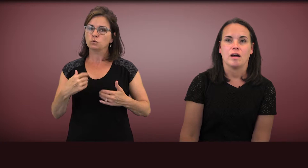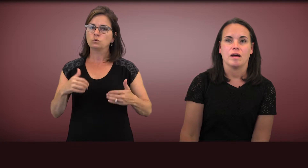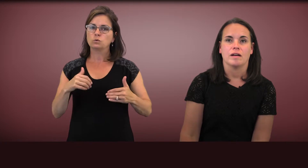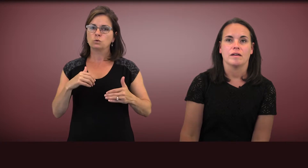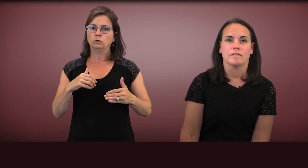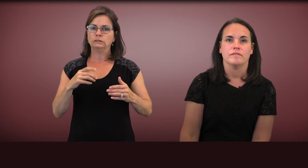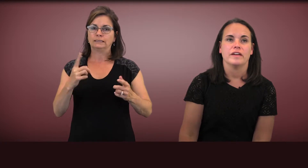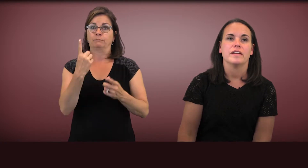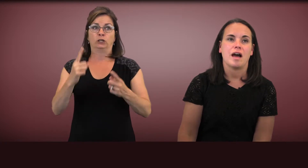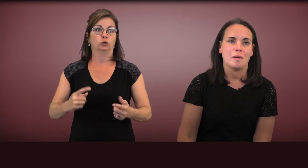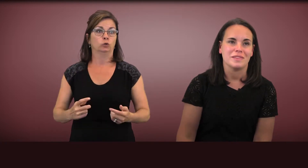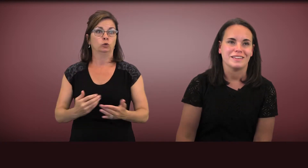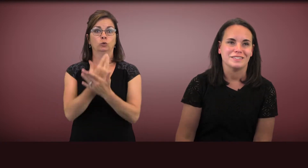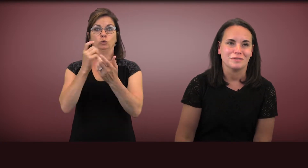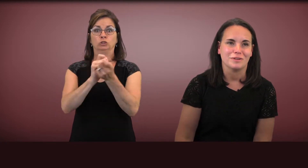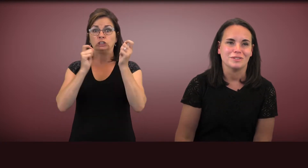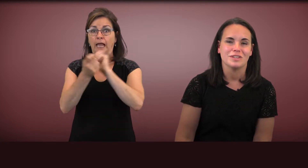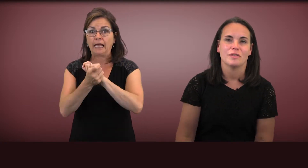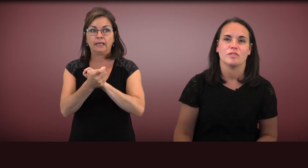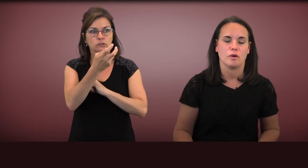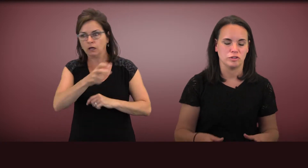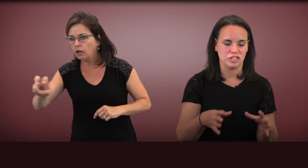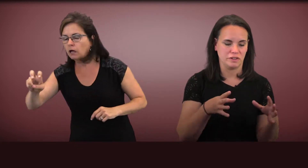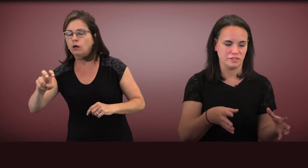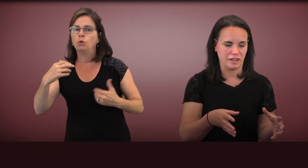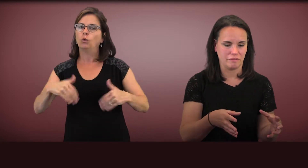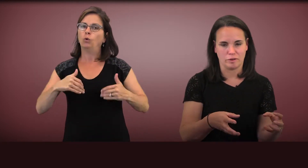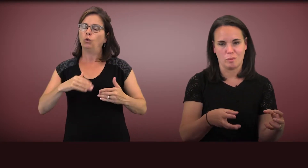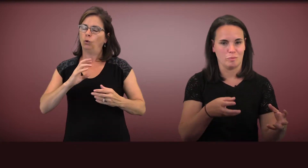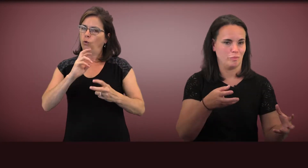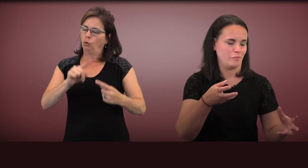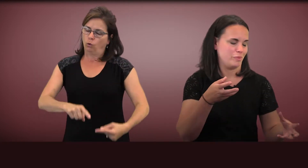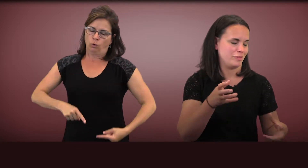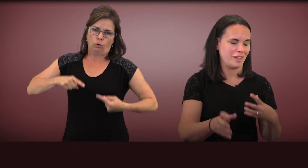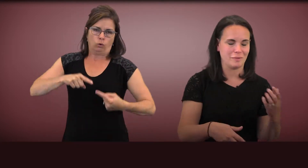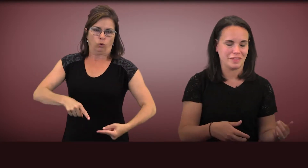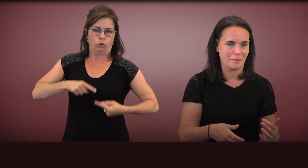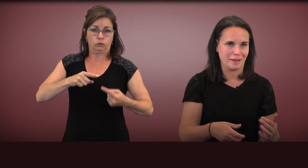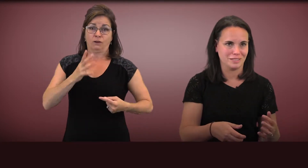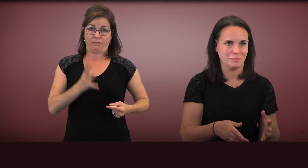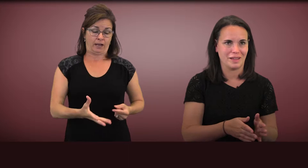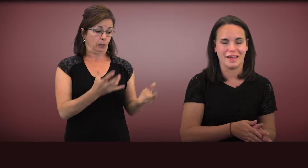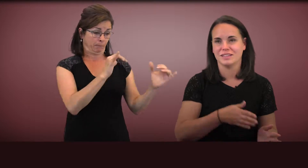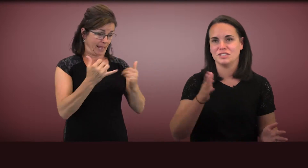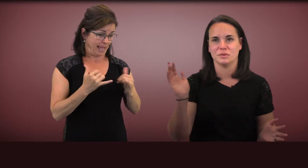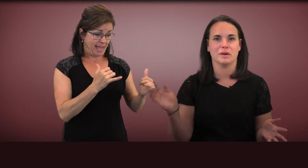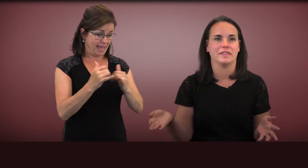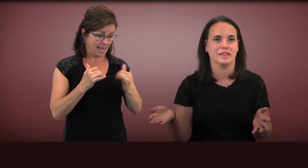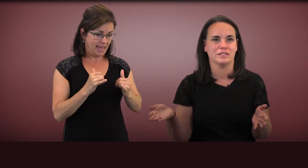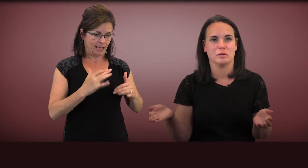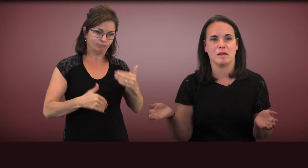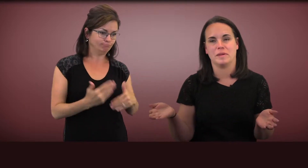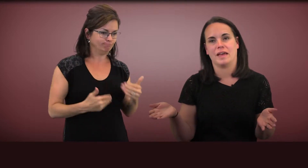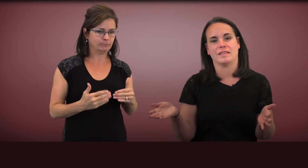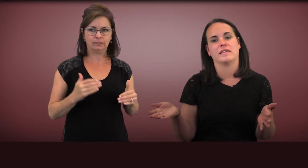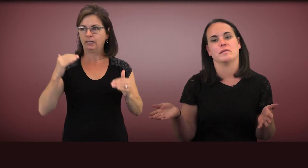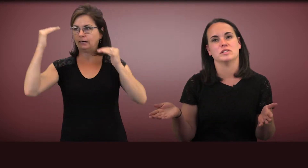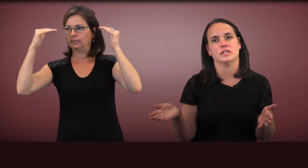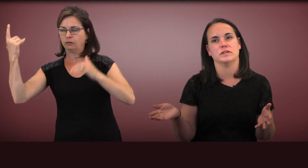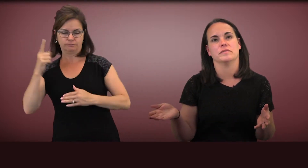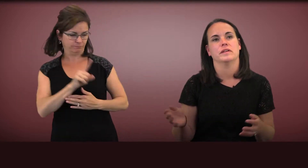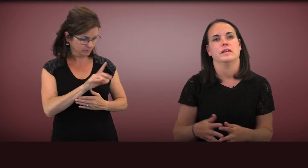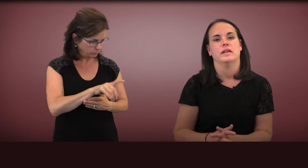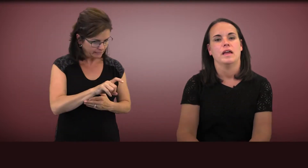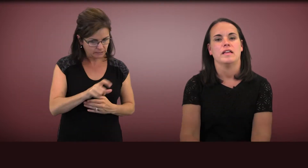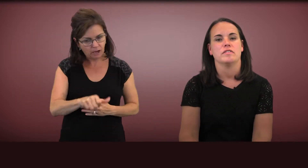transitions are very commonly difficult. So shifting from playing what they wanted to play to what the adult might be asking